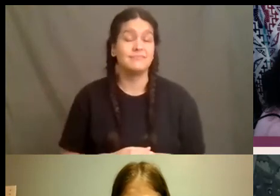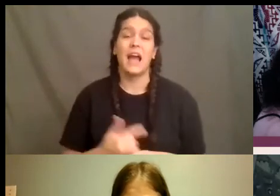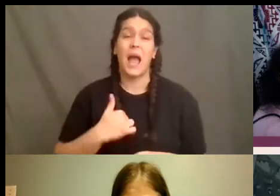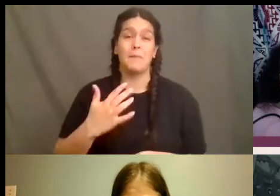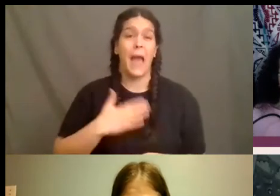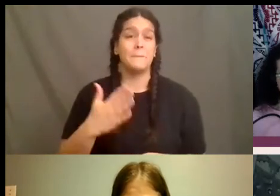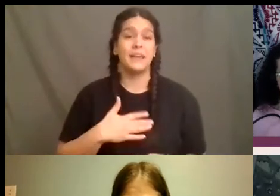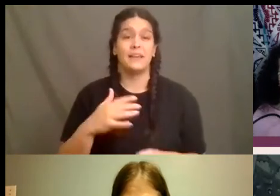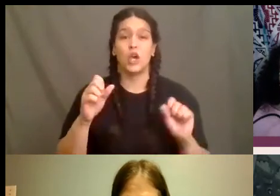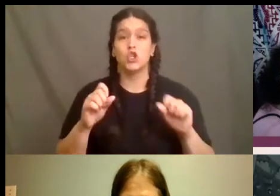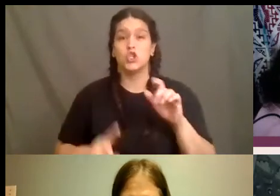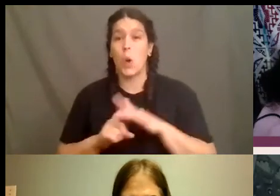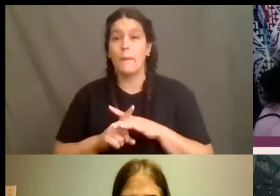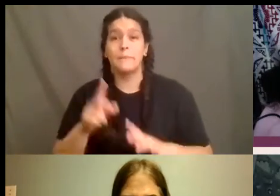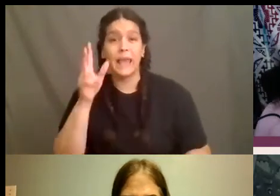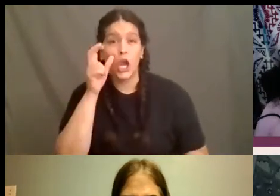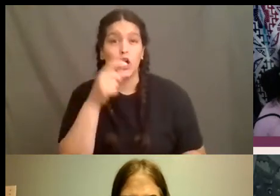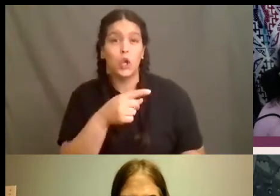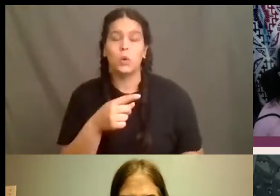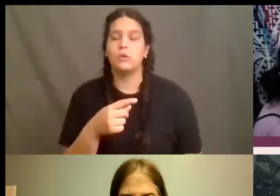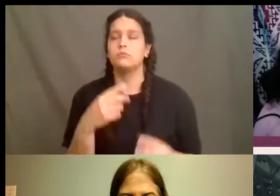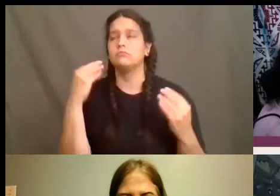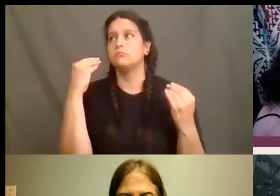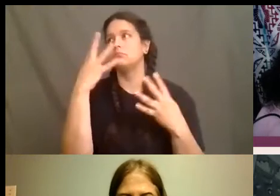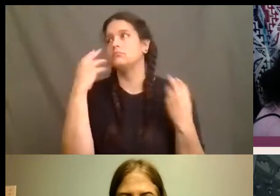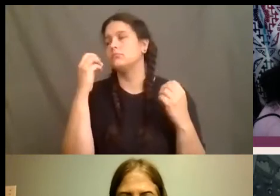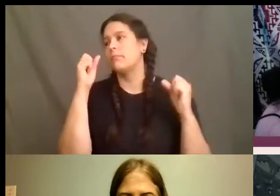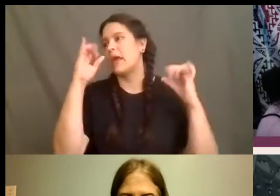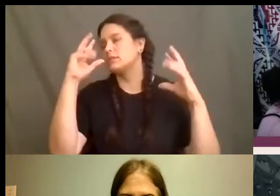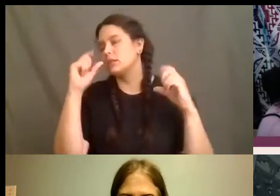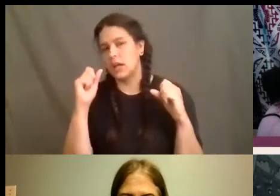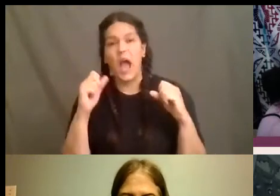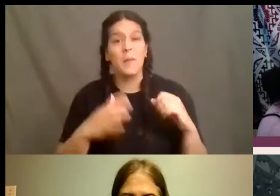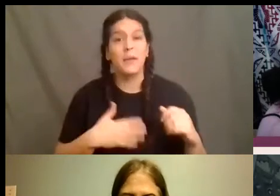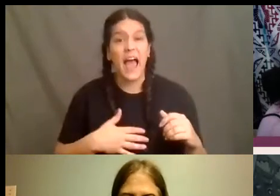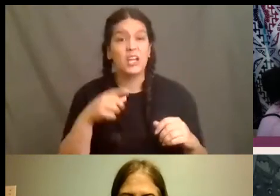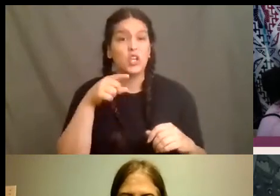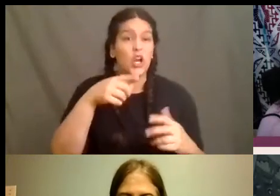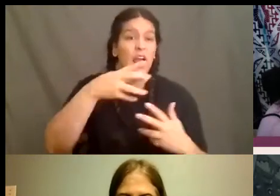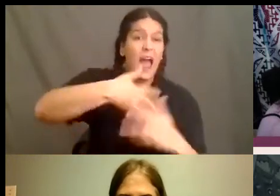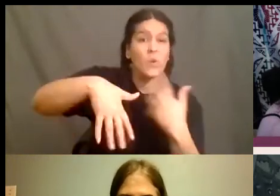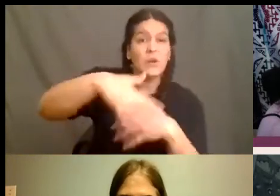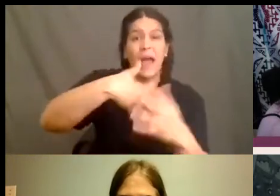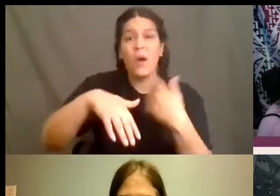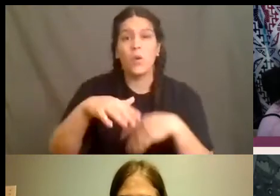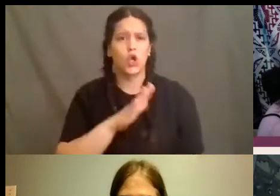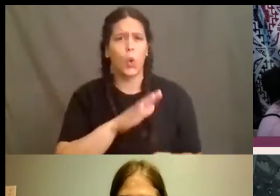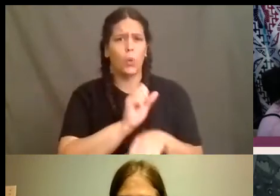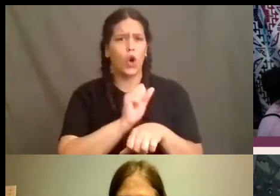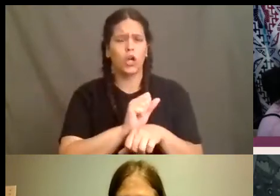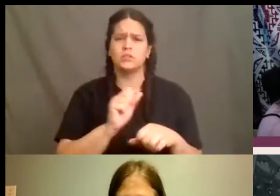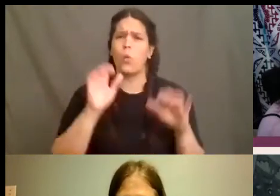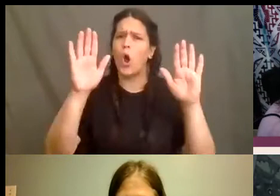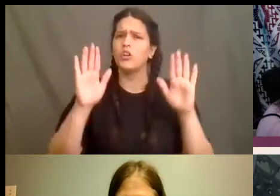that I got to hear you. And I'm glad you're out and about. Your work is wonderful.